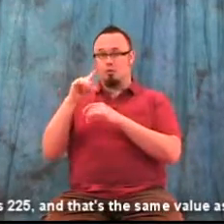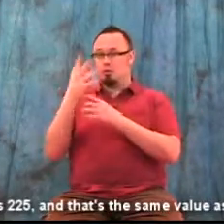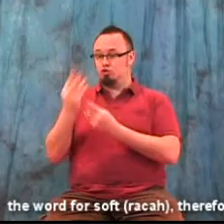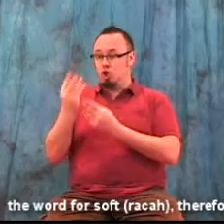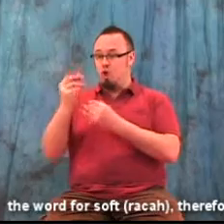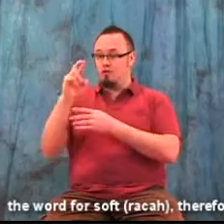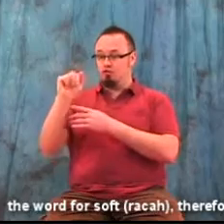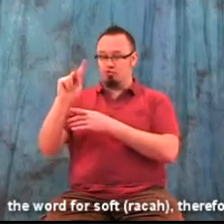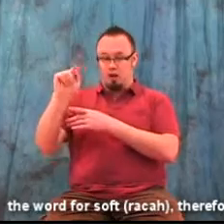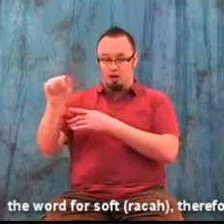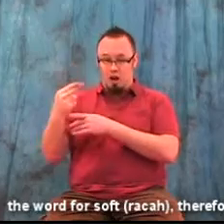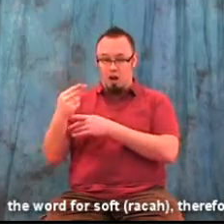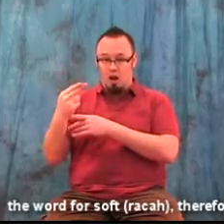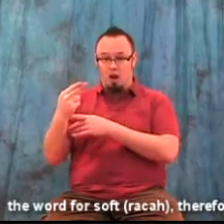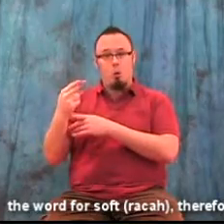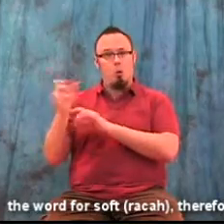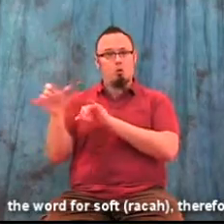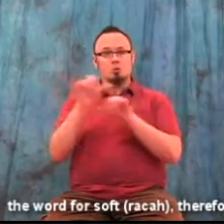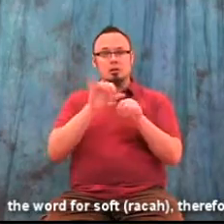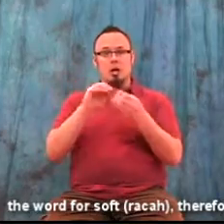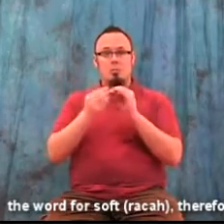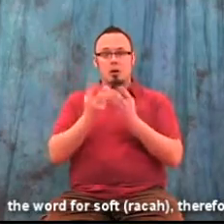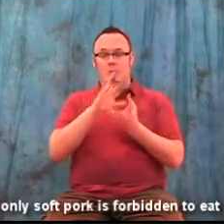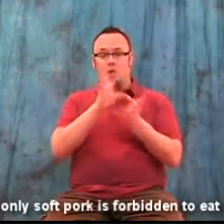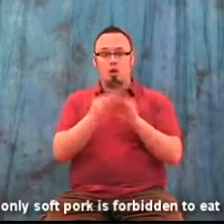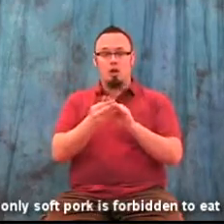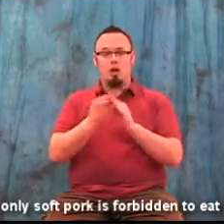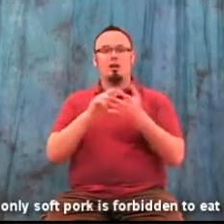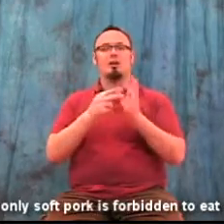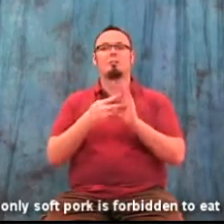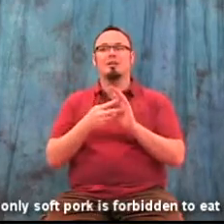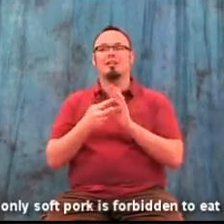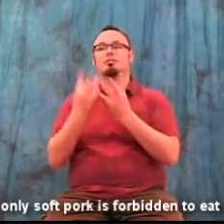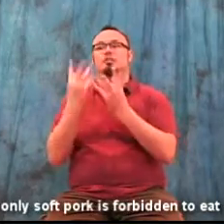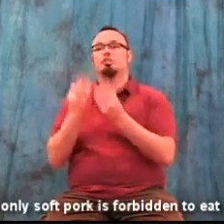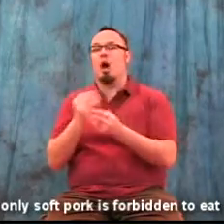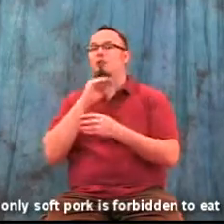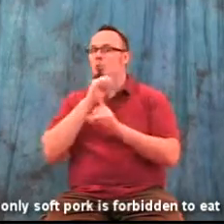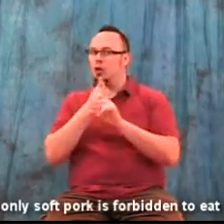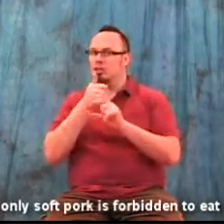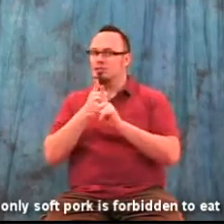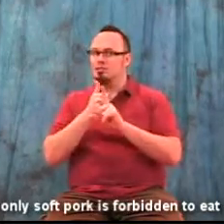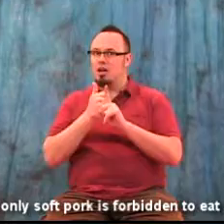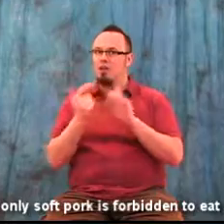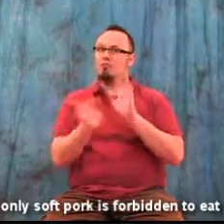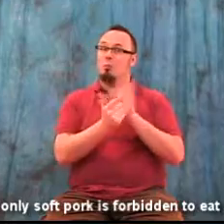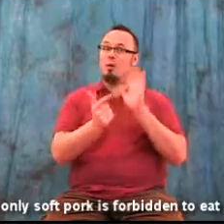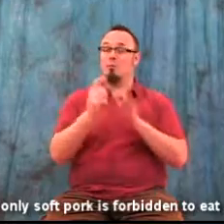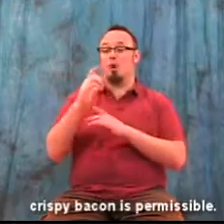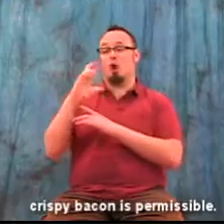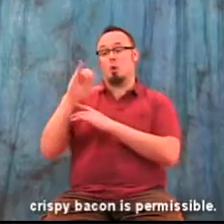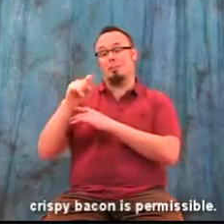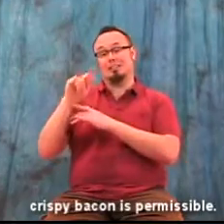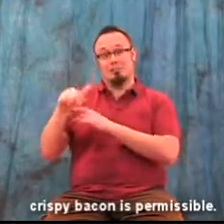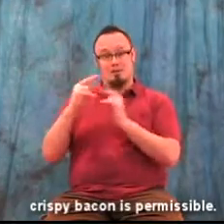for soft, raka. Therefore, only soft pork is forbidden to eat, but crispy bacon is